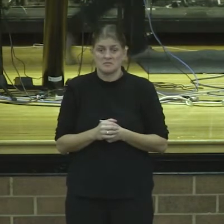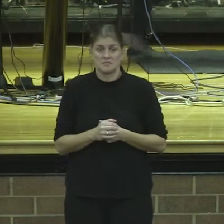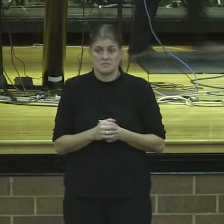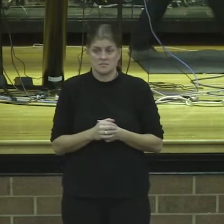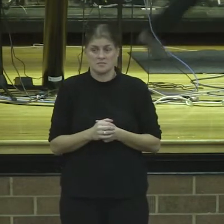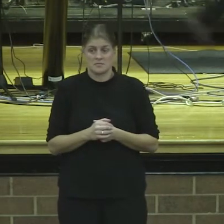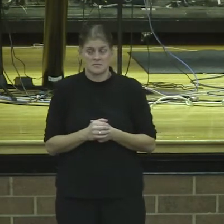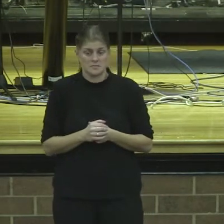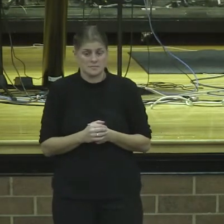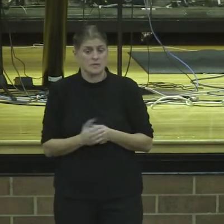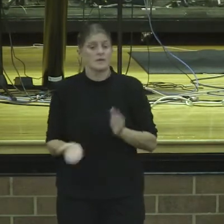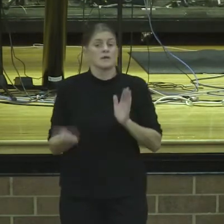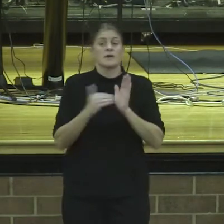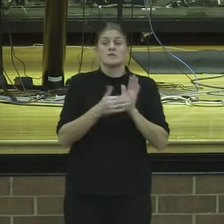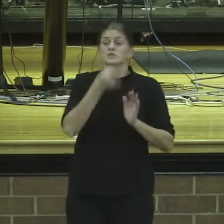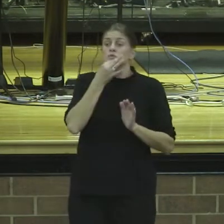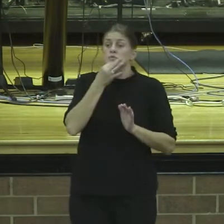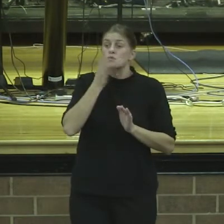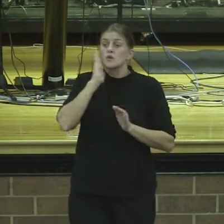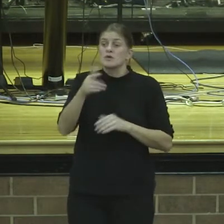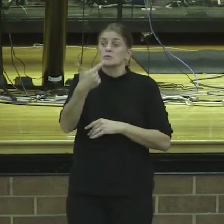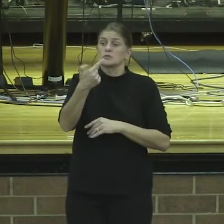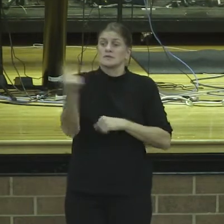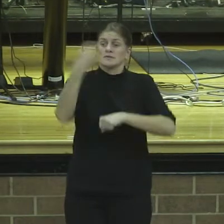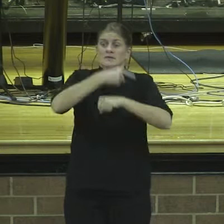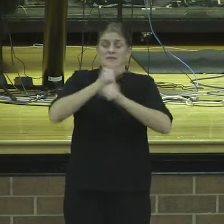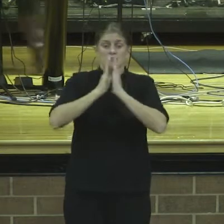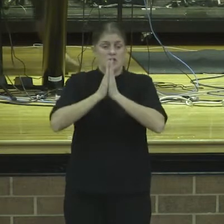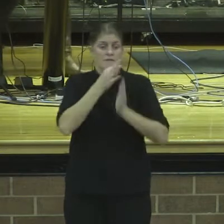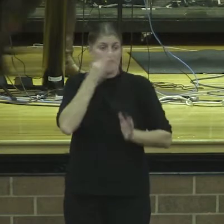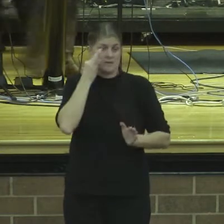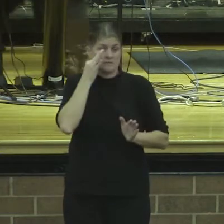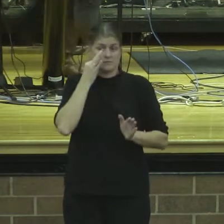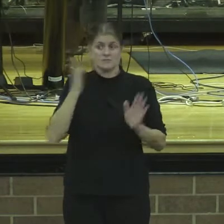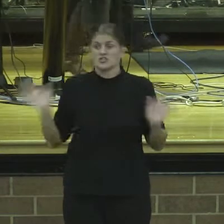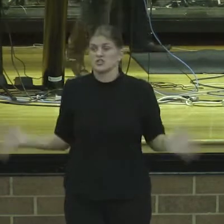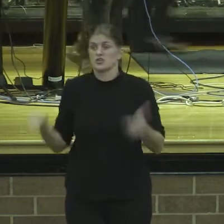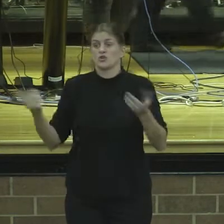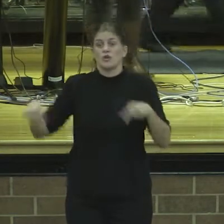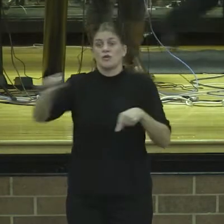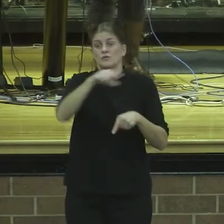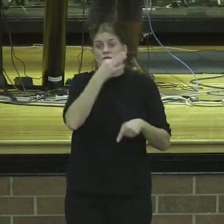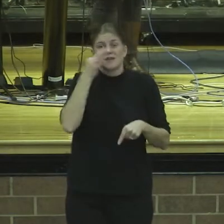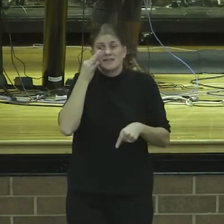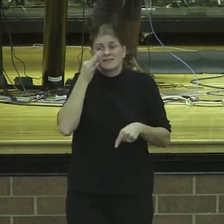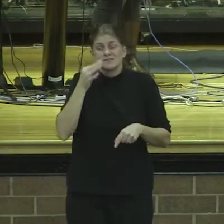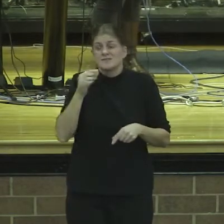Now again, we are coming into our 21 days of prayer and fasting. I would encourage you all to fast something.